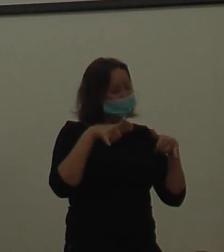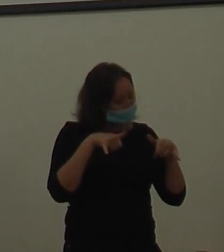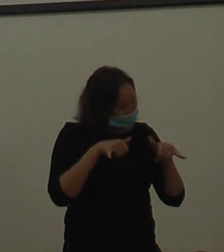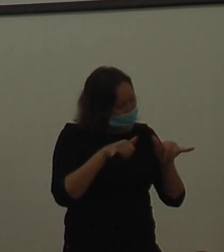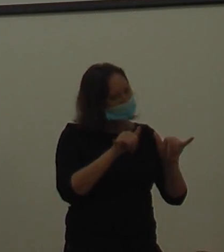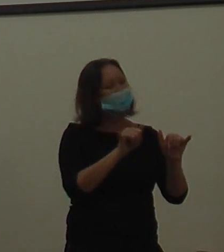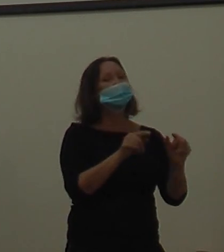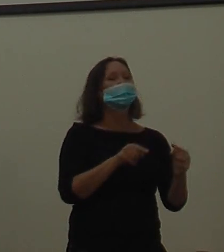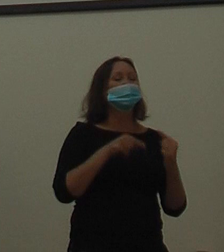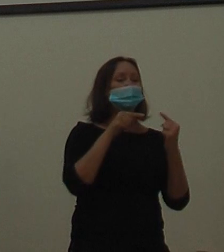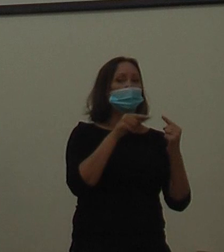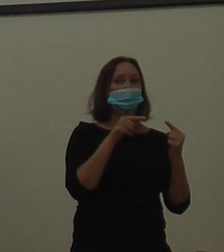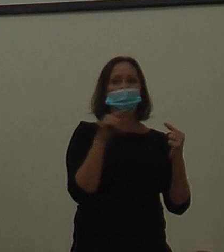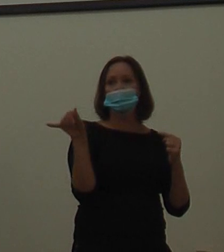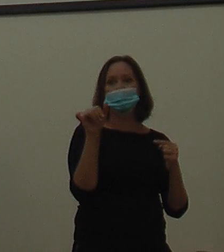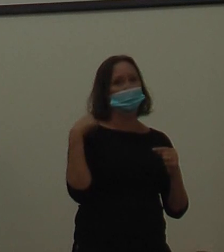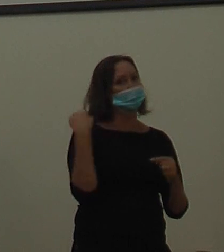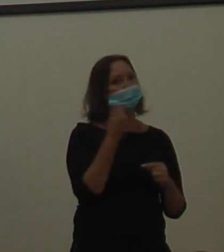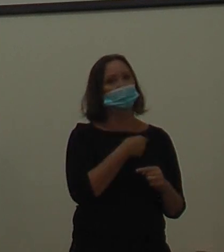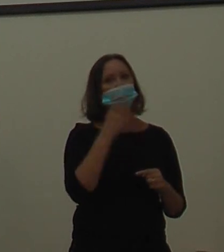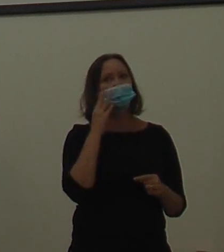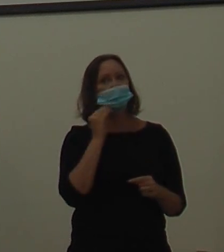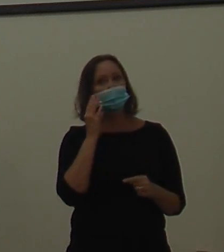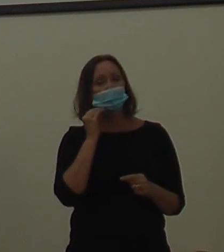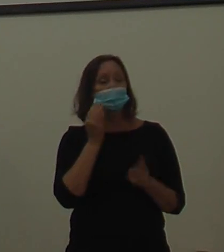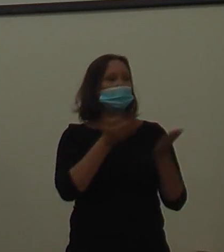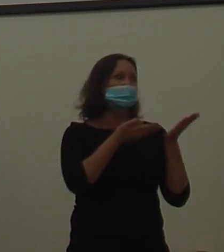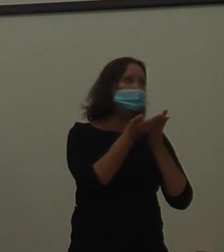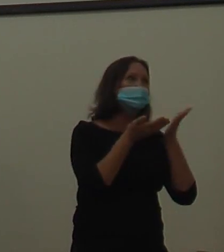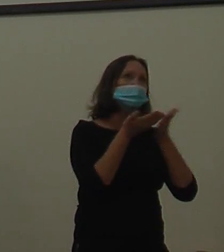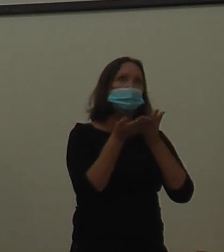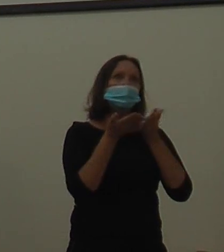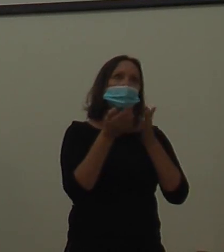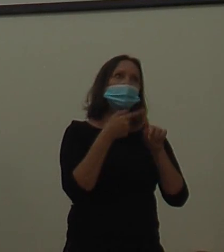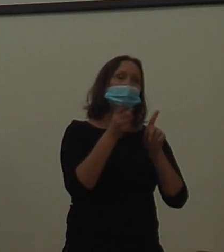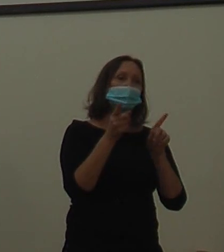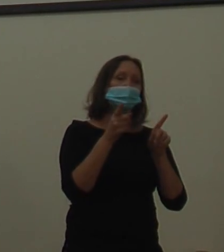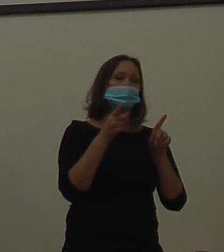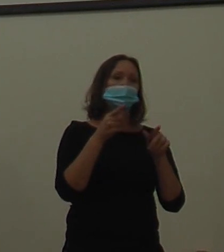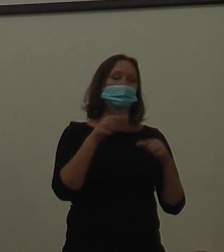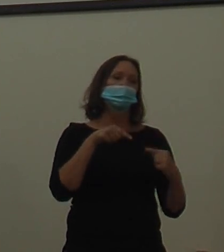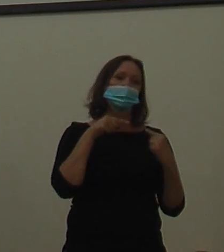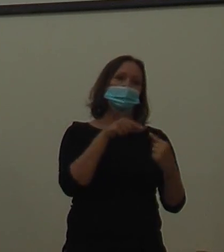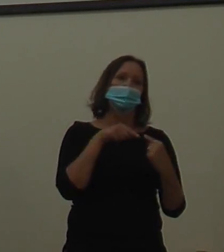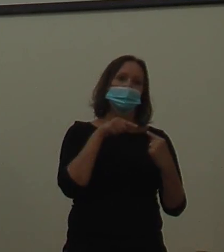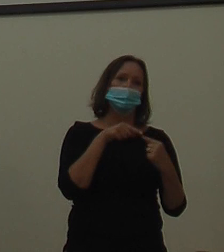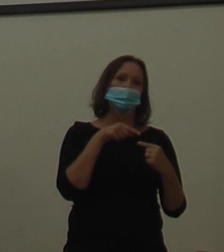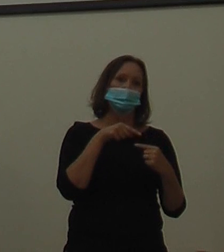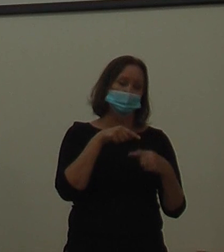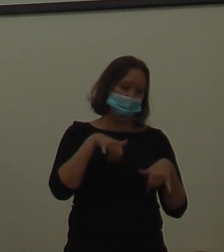still struggling, as oftentimes we do, even when we're serving, we still struggle.